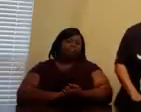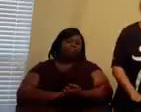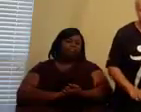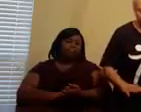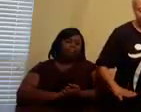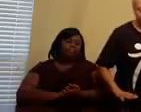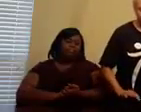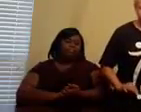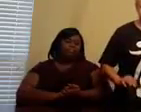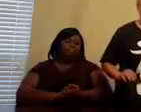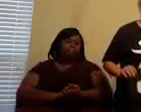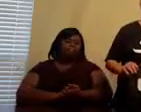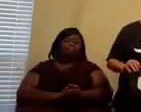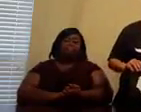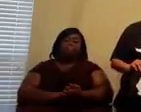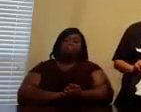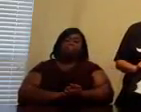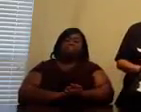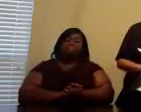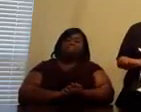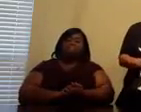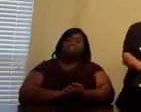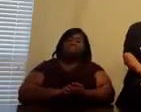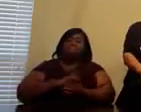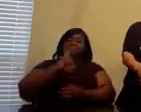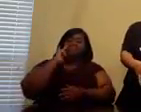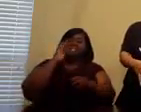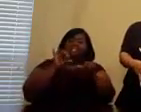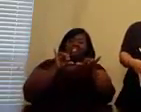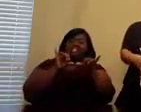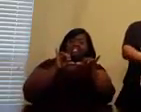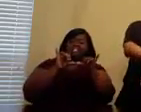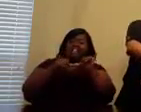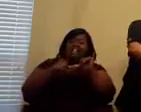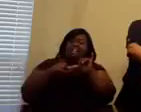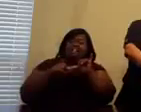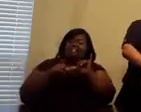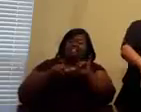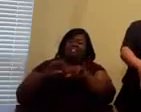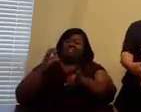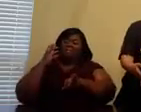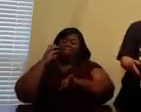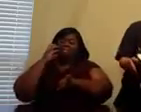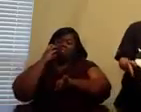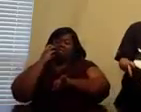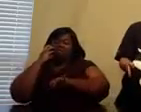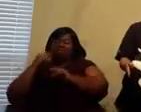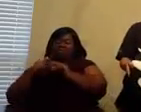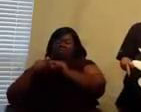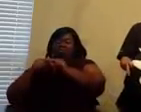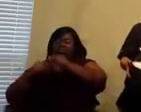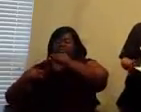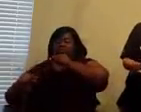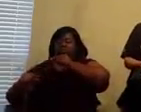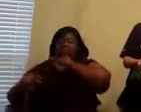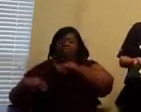Again, you can notice the difference in the thickness. This one is thick, and this one is flatter and